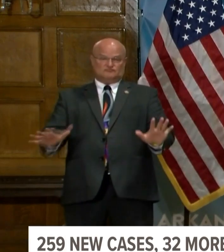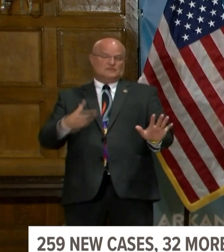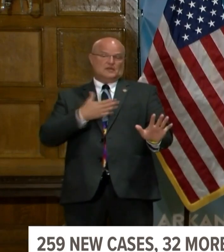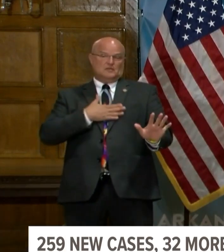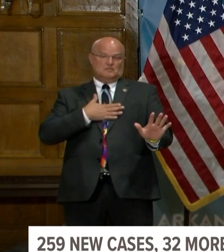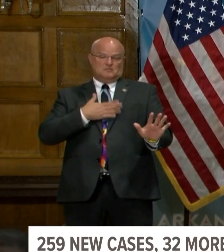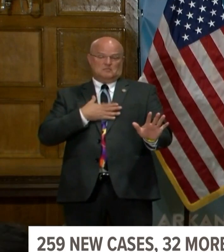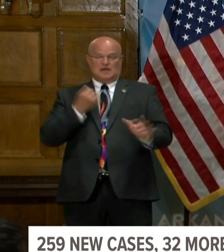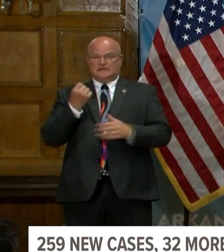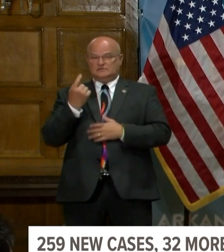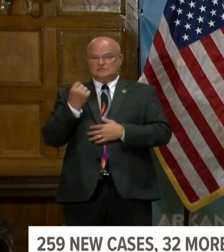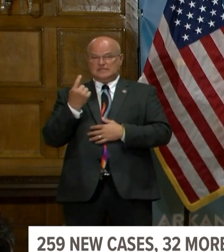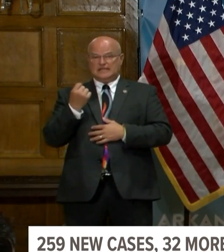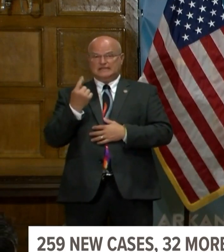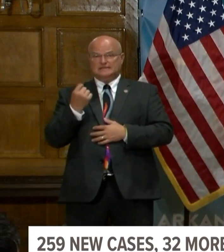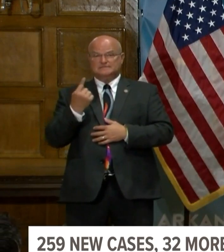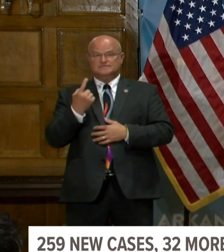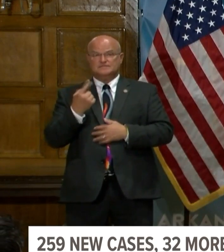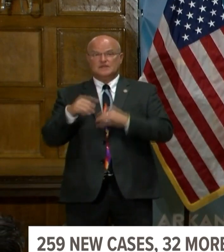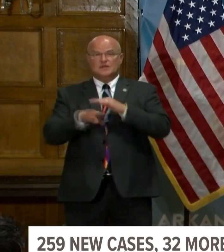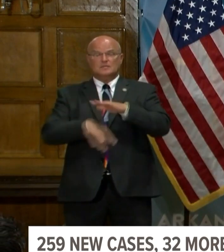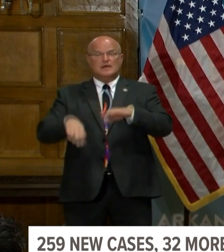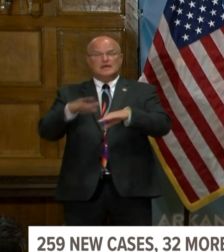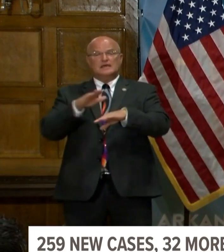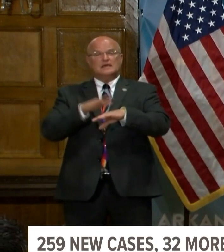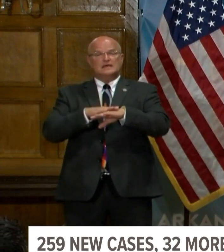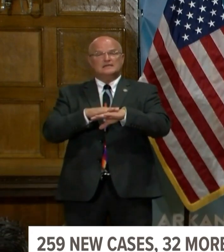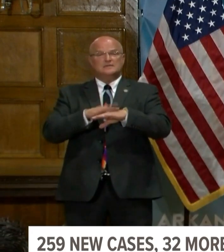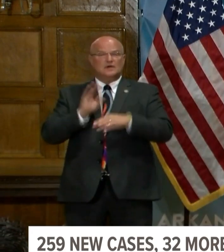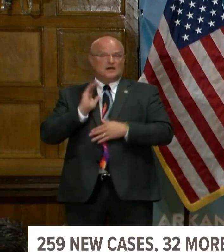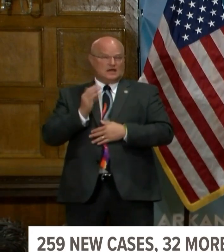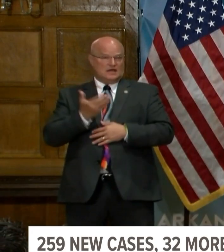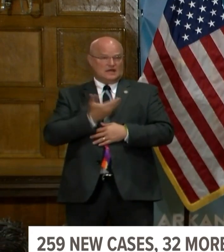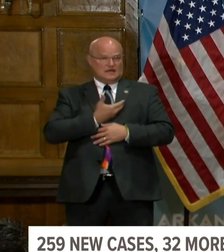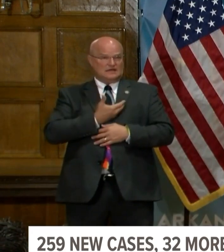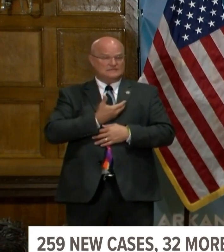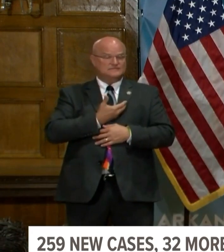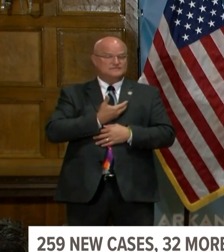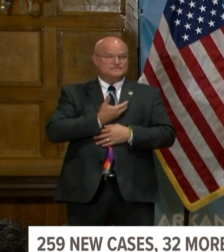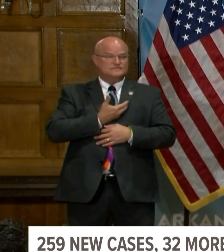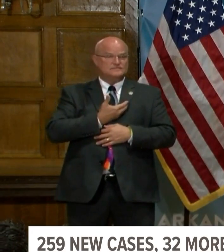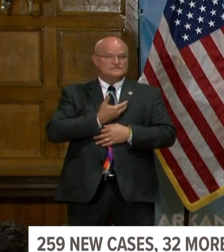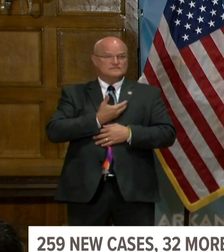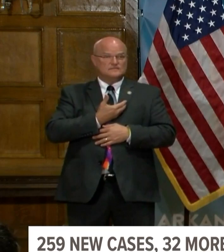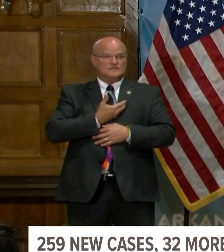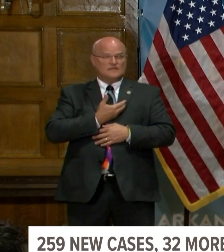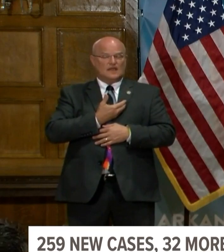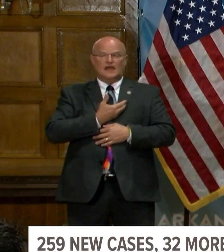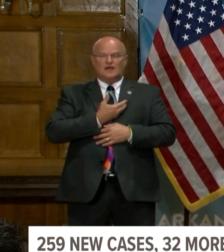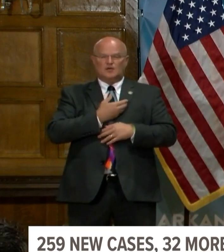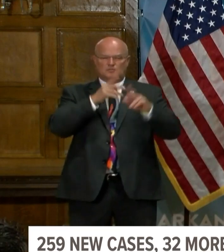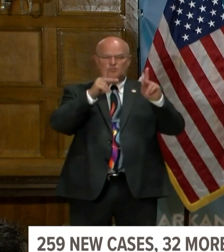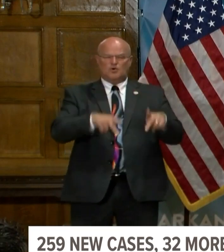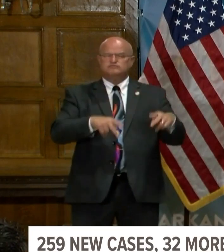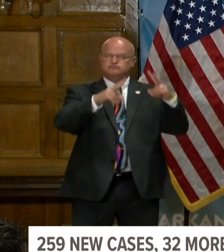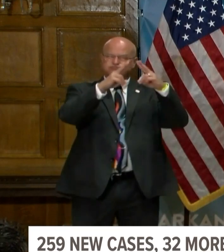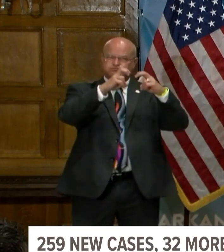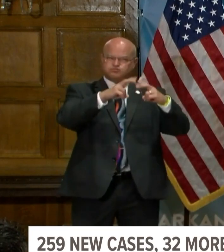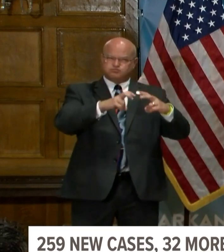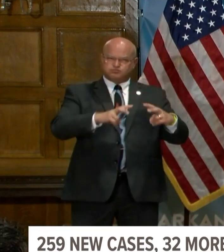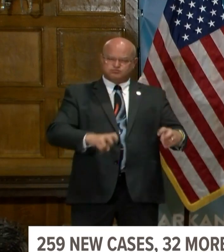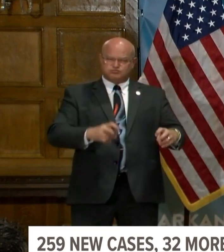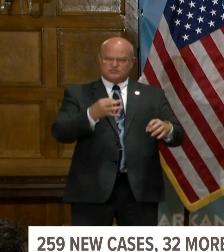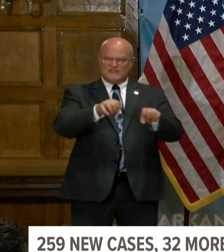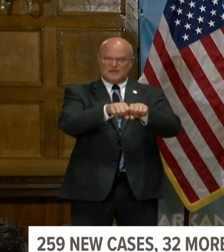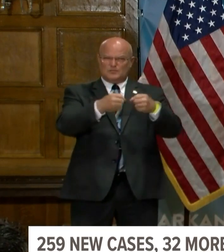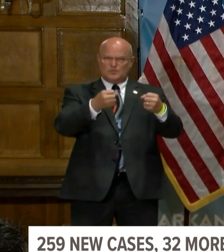my standpoint, based upon our provider that did the forensic